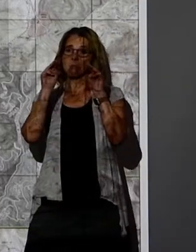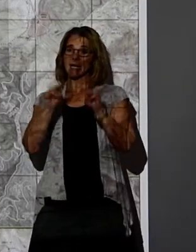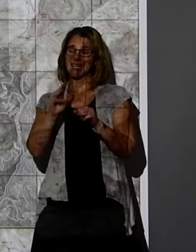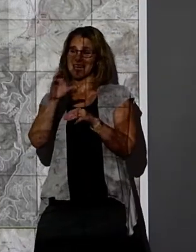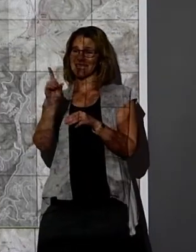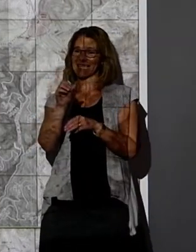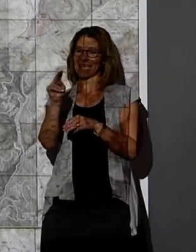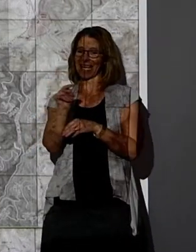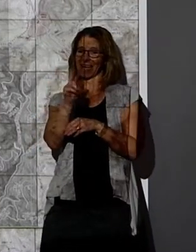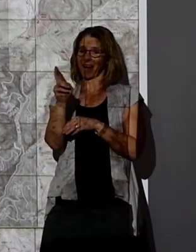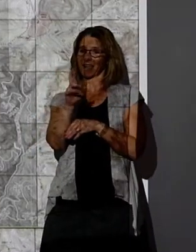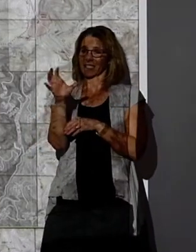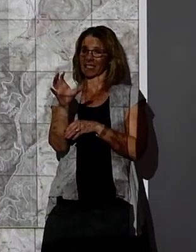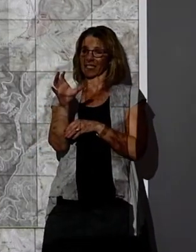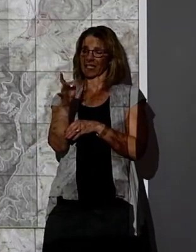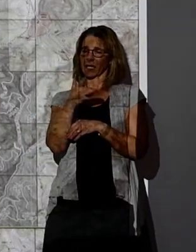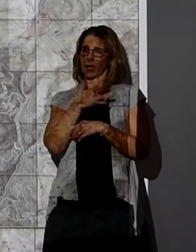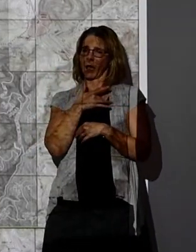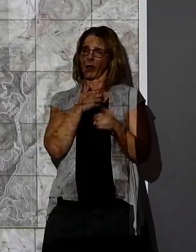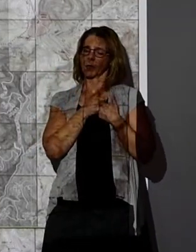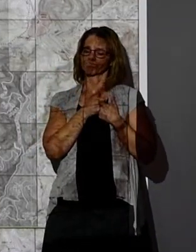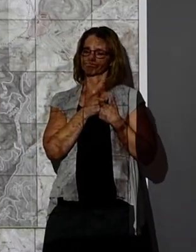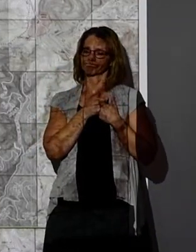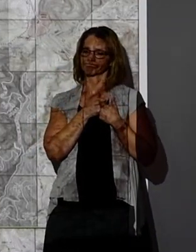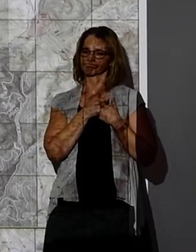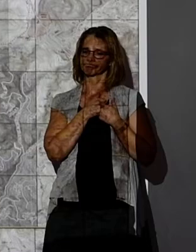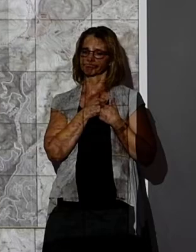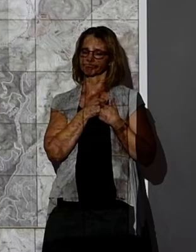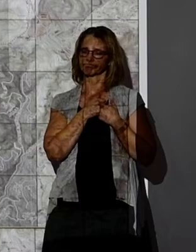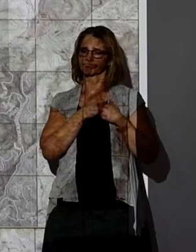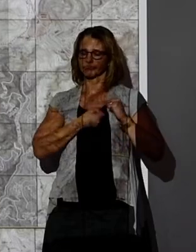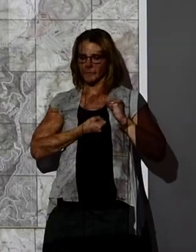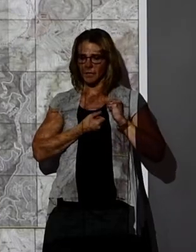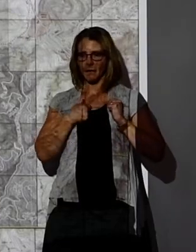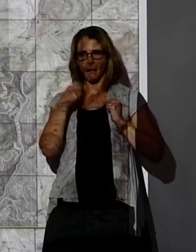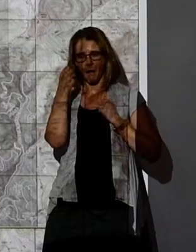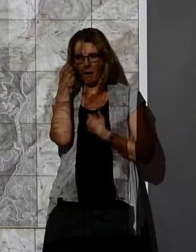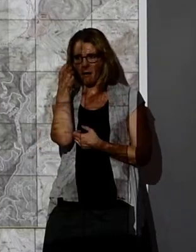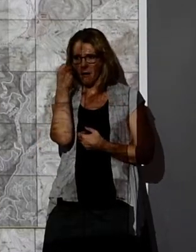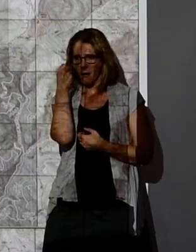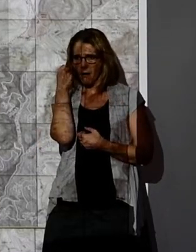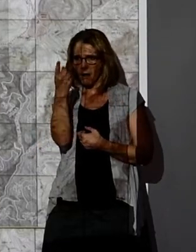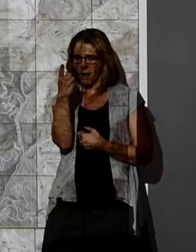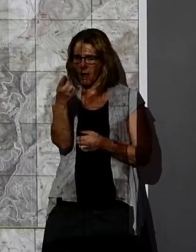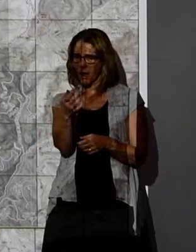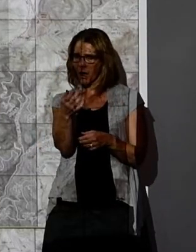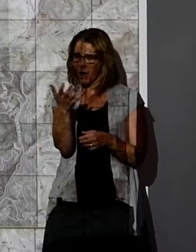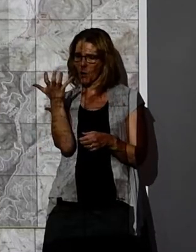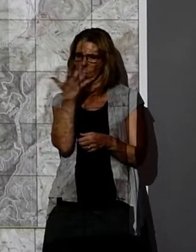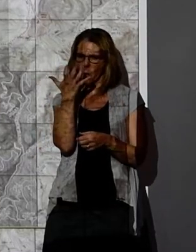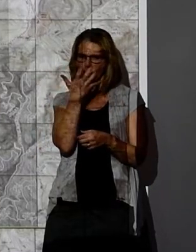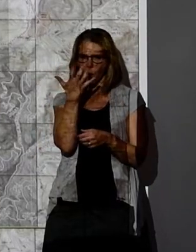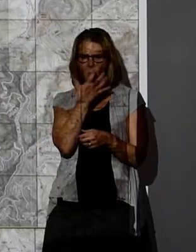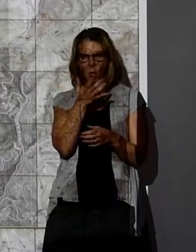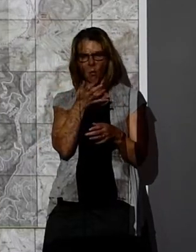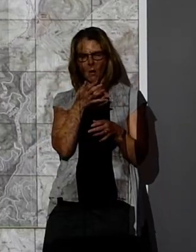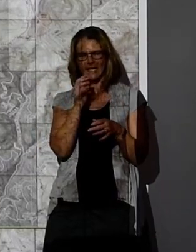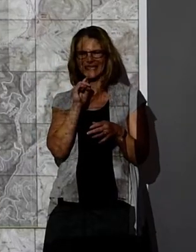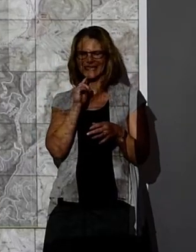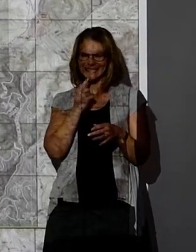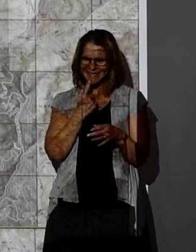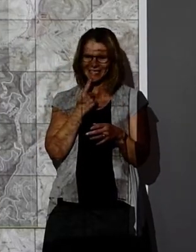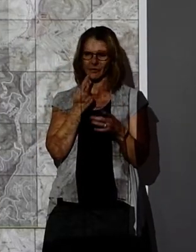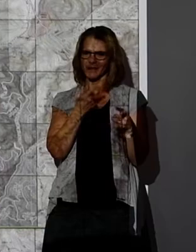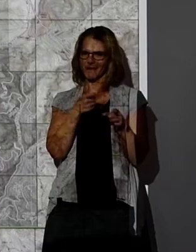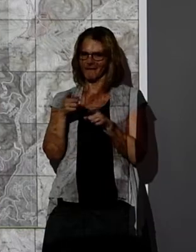to open up our hearts, and we understand that this is a significant event, and we're here with you, and we know that